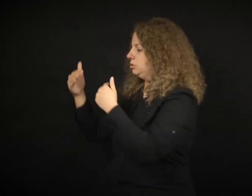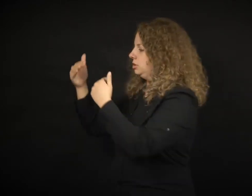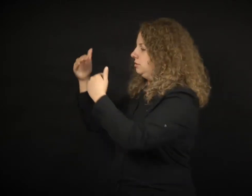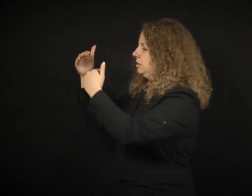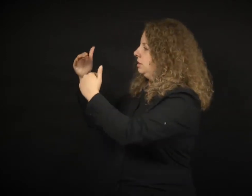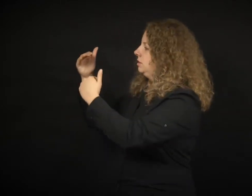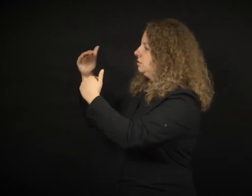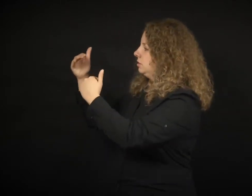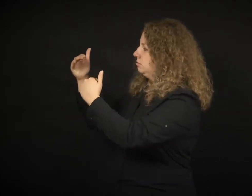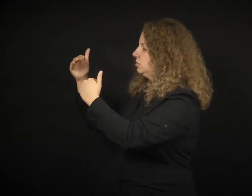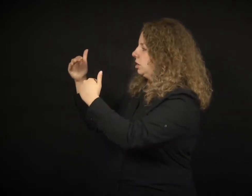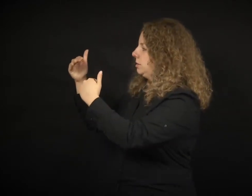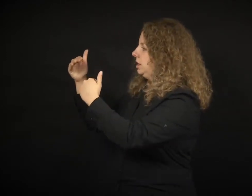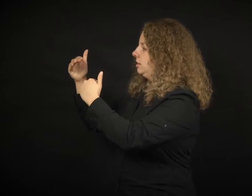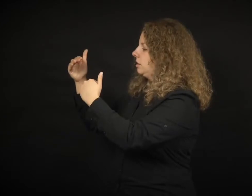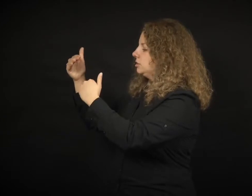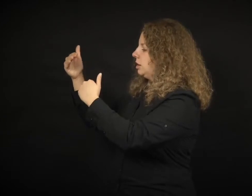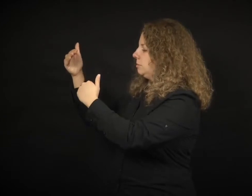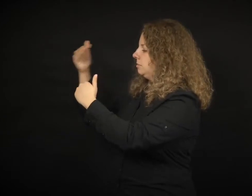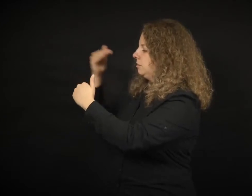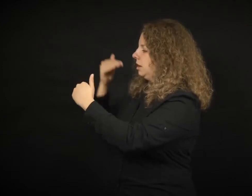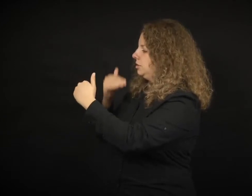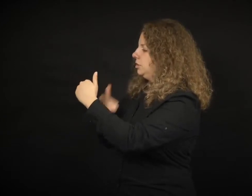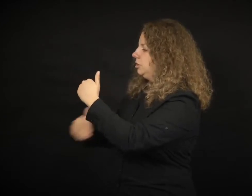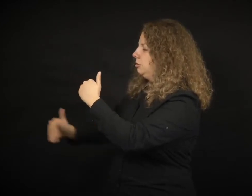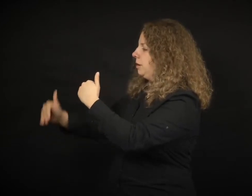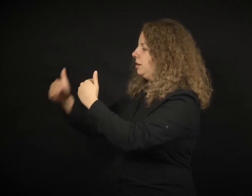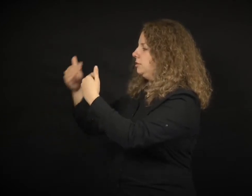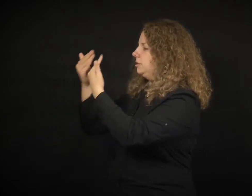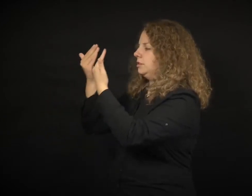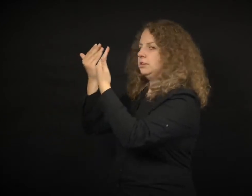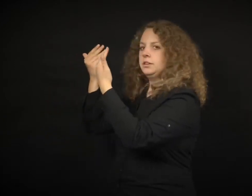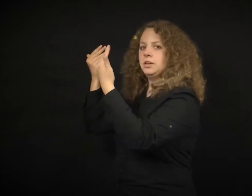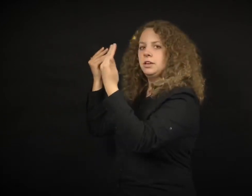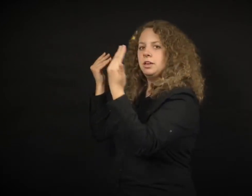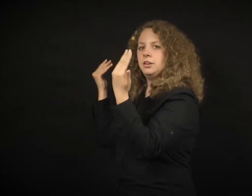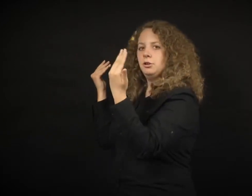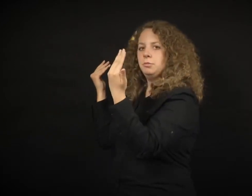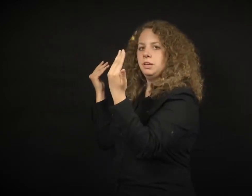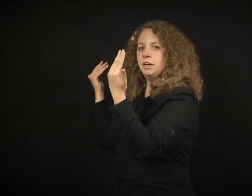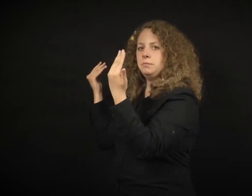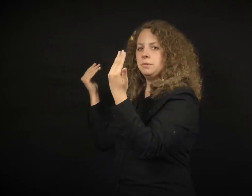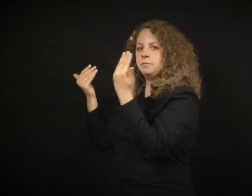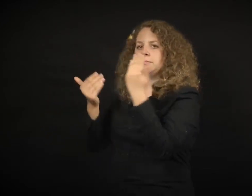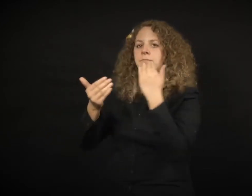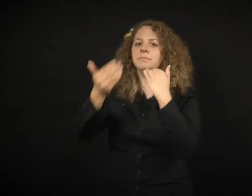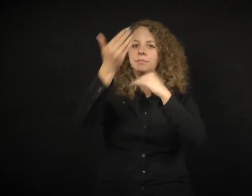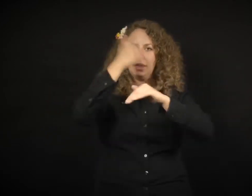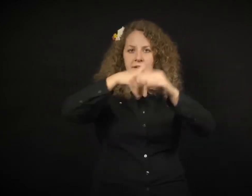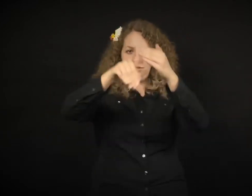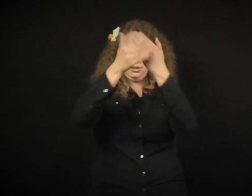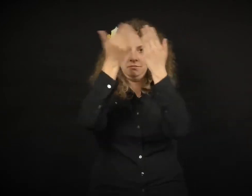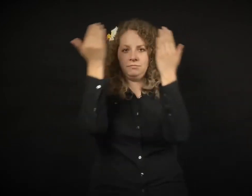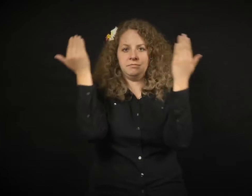motion, dominant hand on top, under and around and opening up. Heaven.